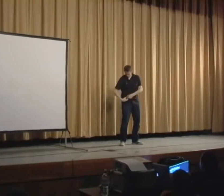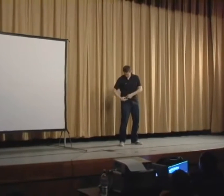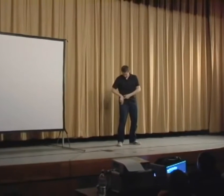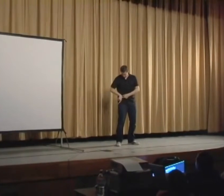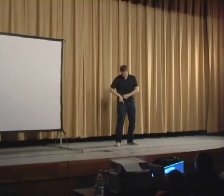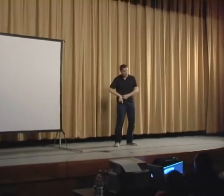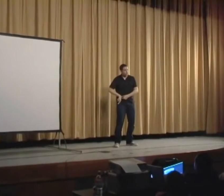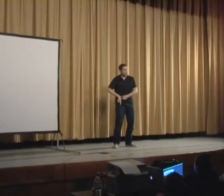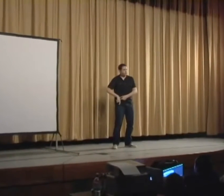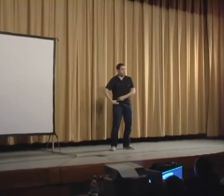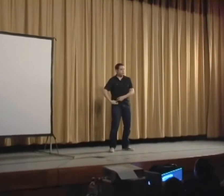feet to a keychain.